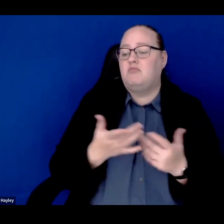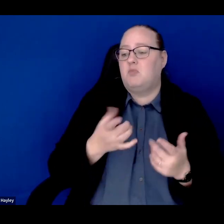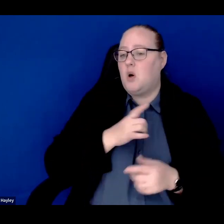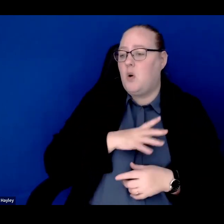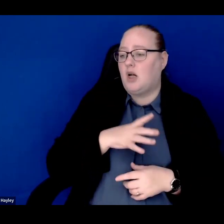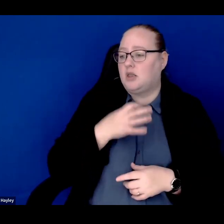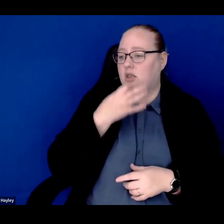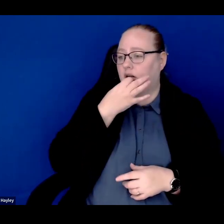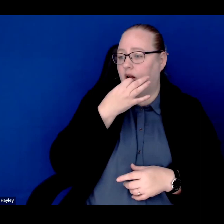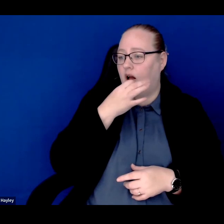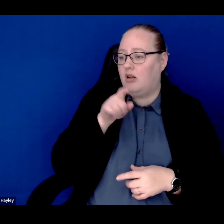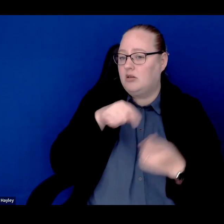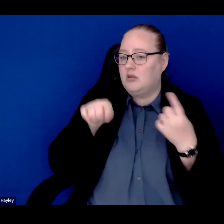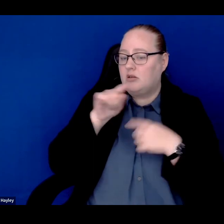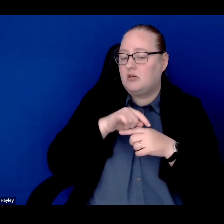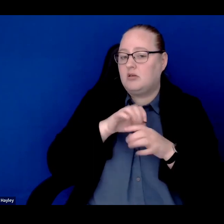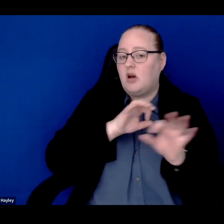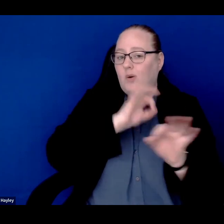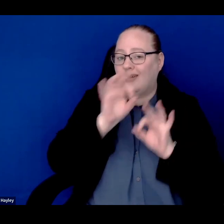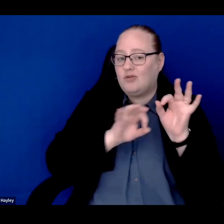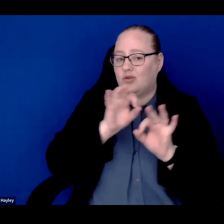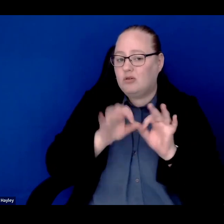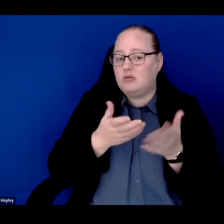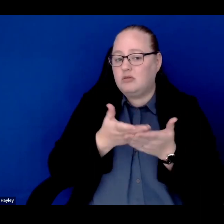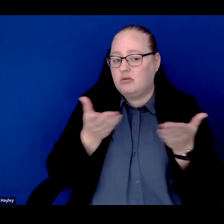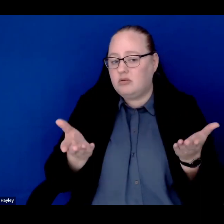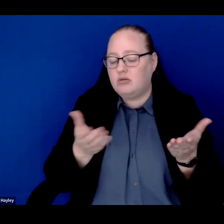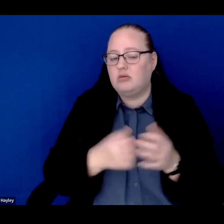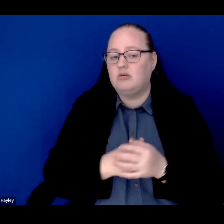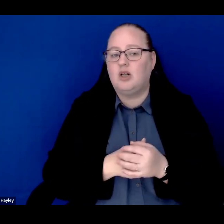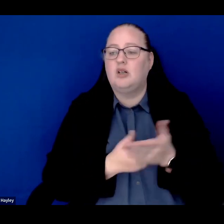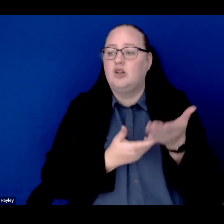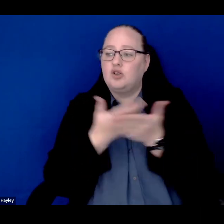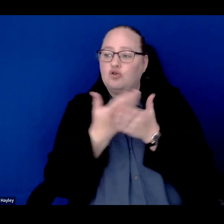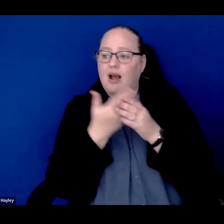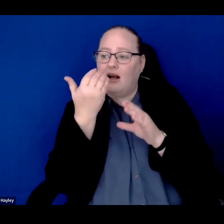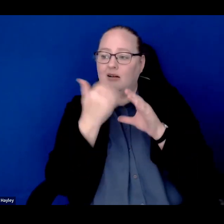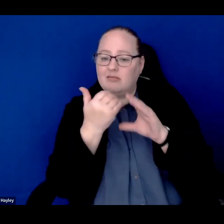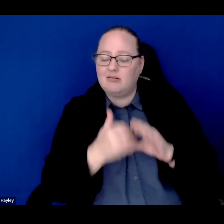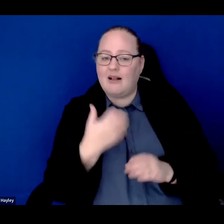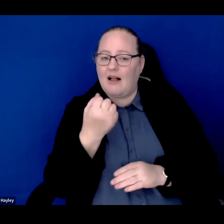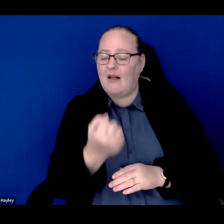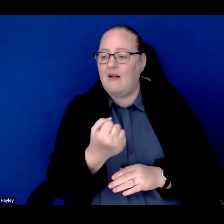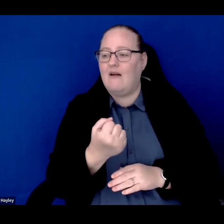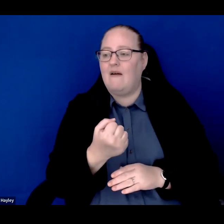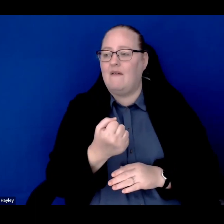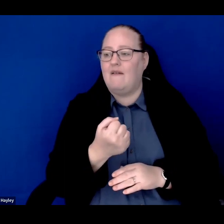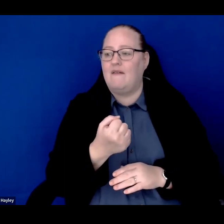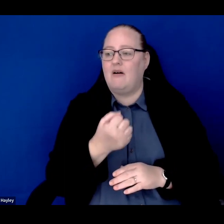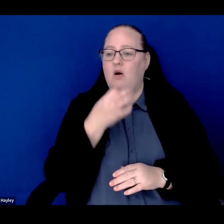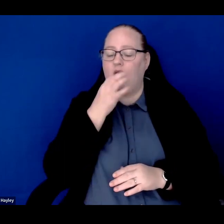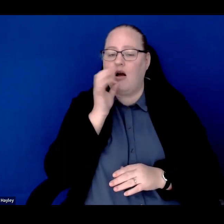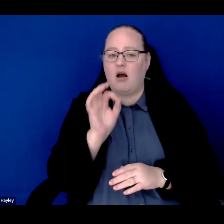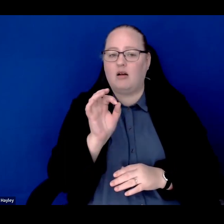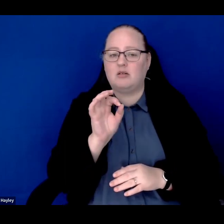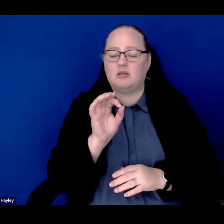Let's open up to some questions. So we have some things in the chat box. Do you want to kind of go back and forth here together? I'll ask you the first one. If